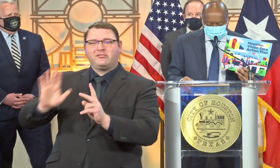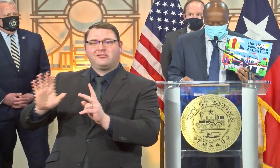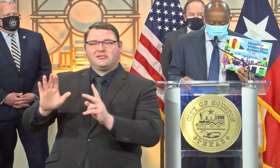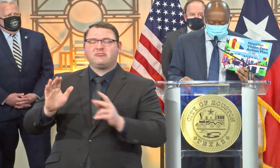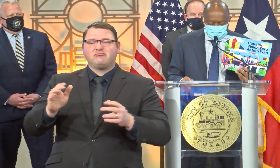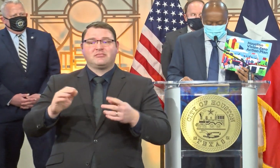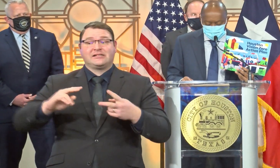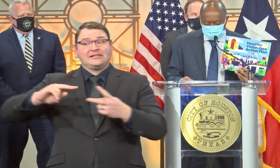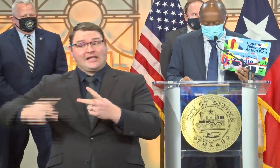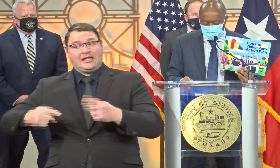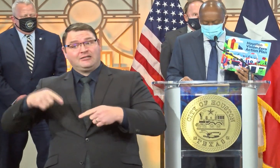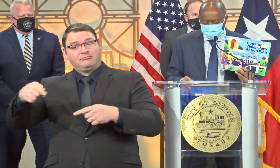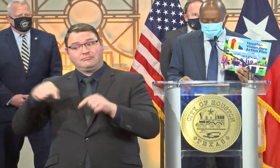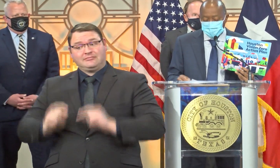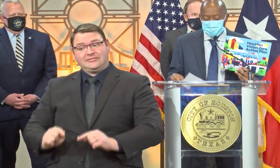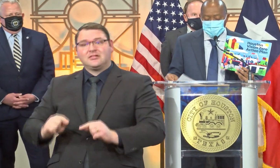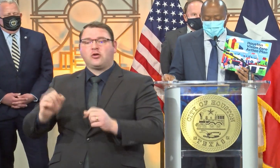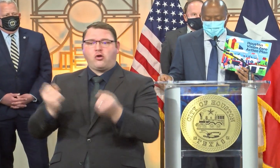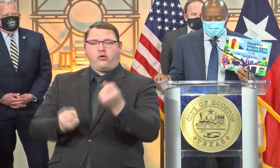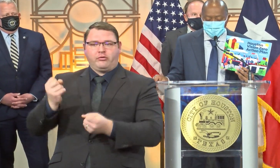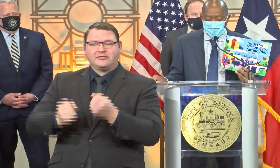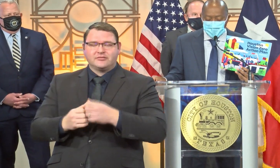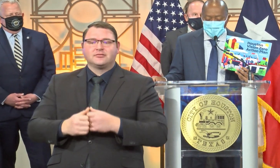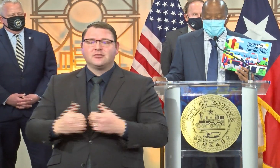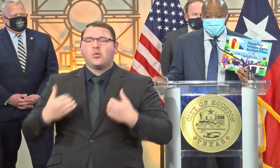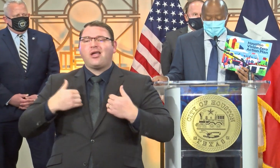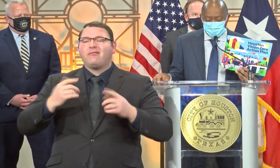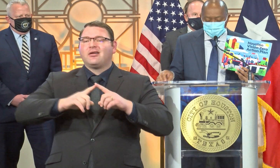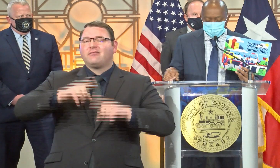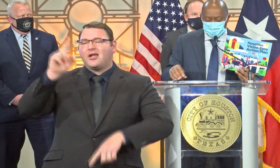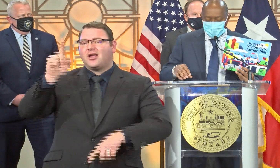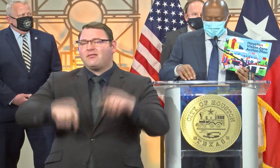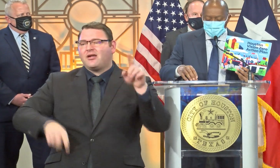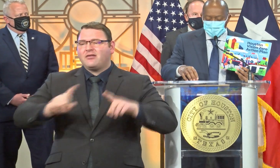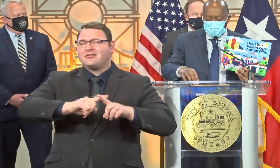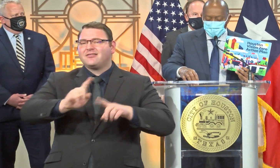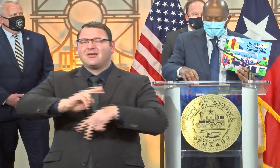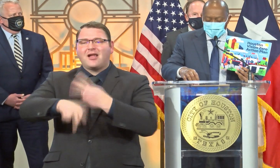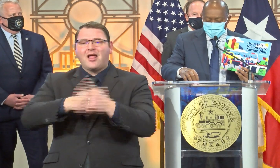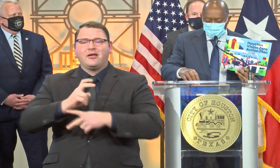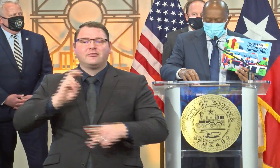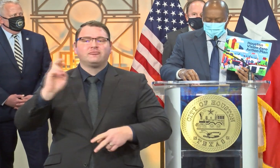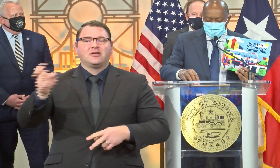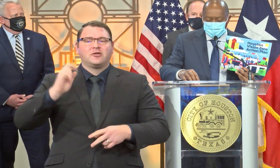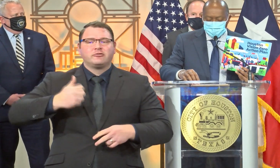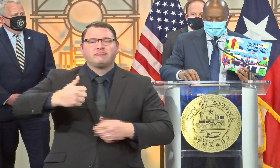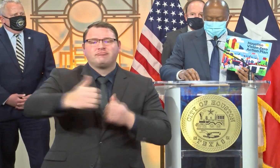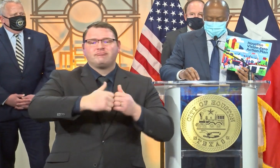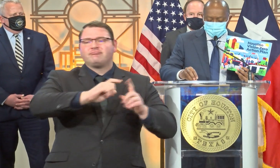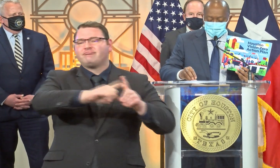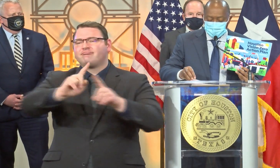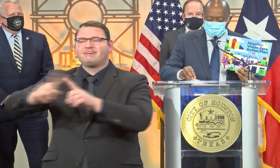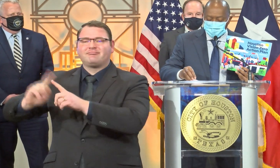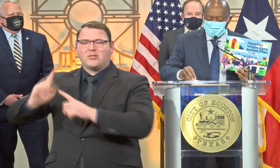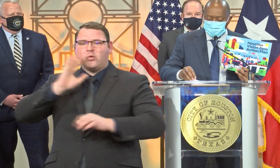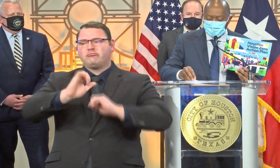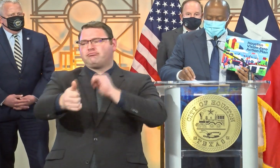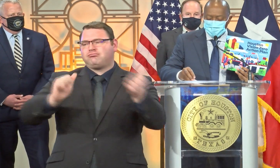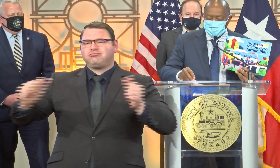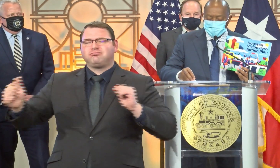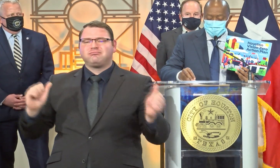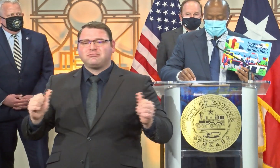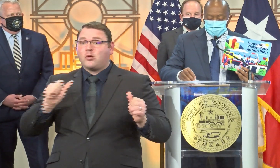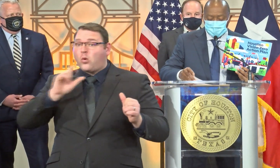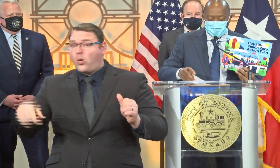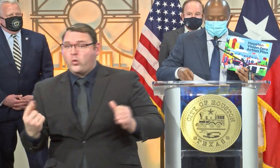of transportation modes instead of focusing solely on vehicles. We know wider roads and faster speeds will not solve